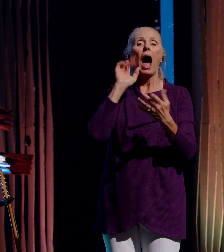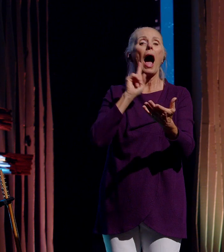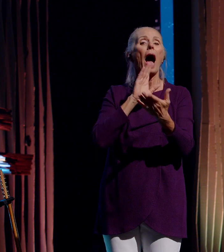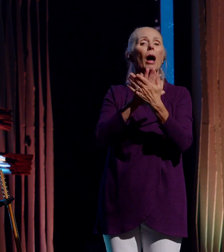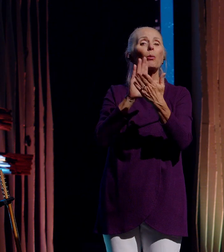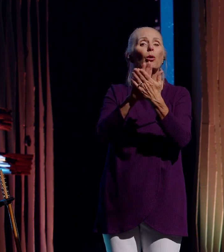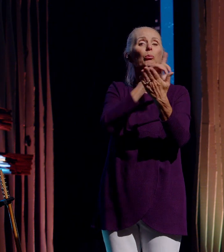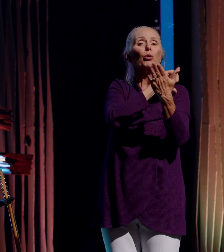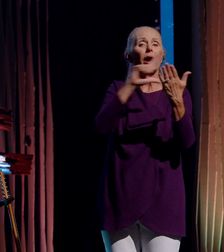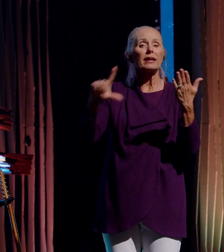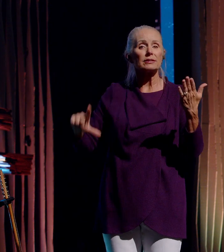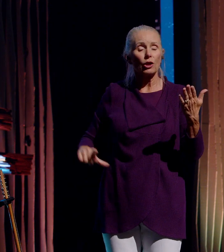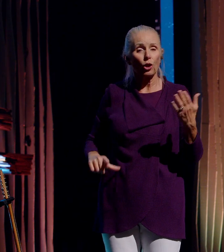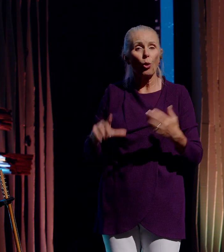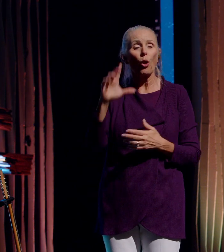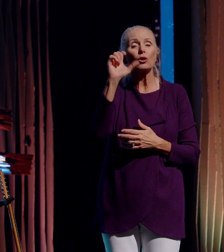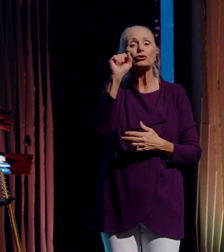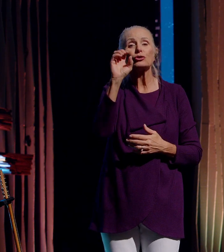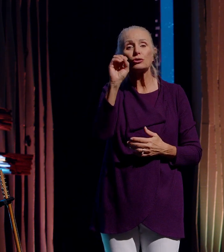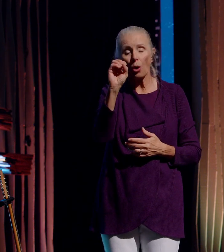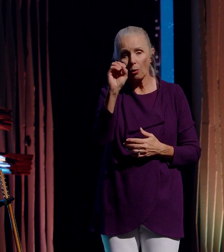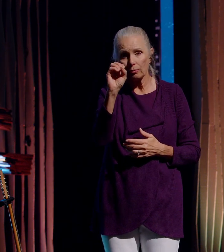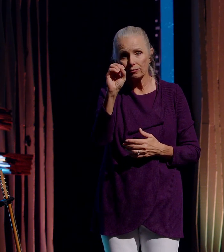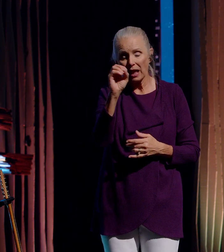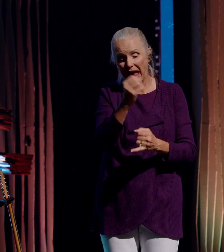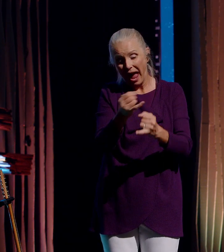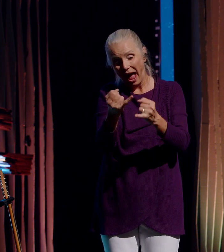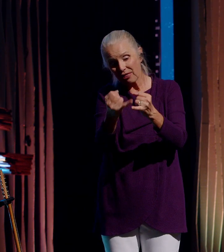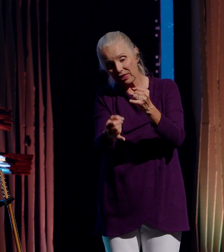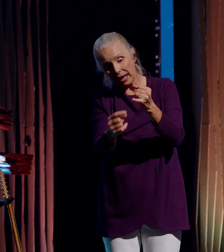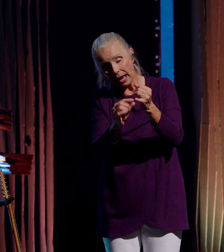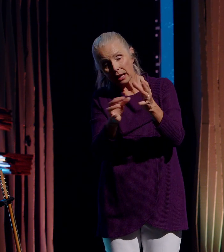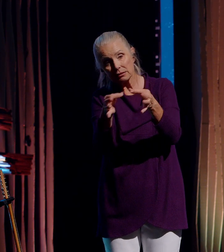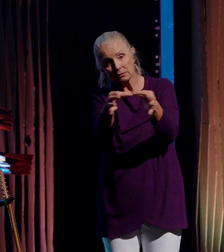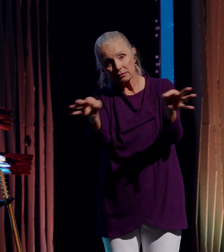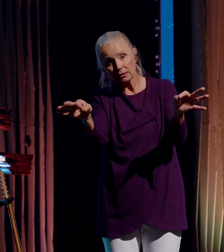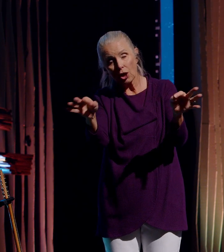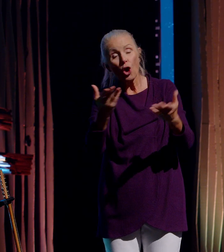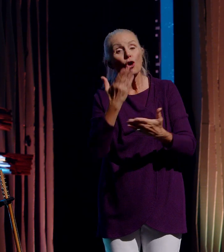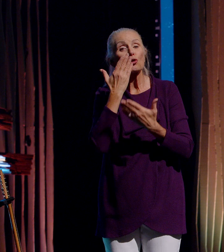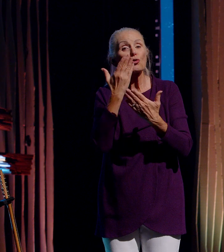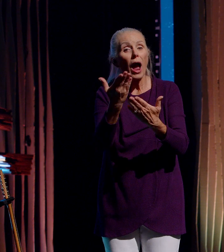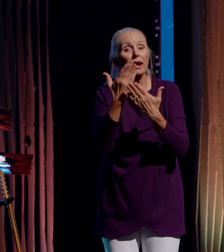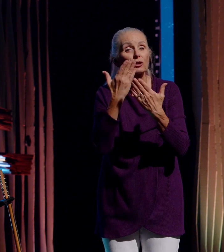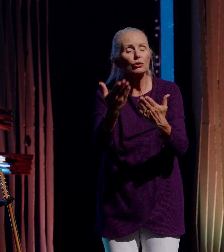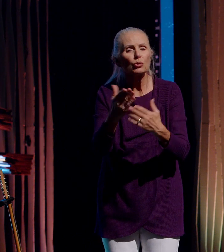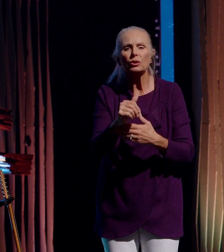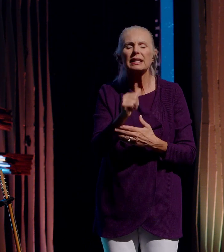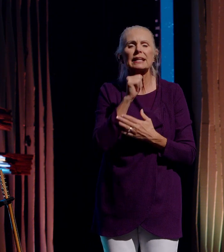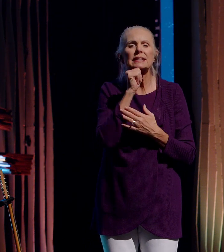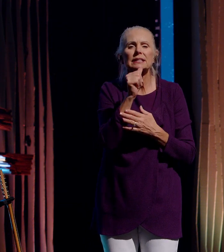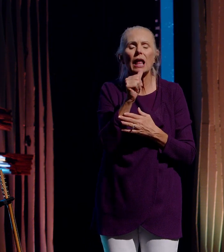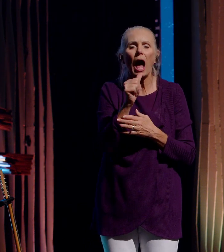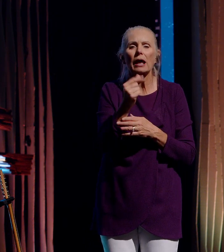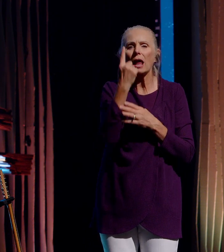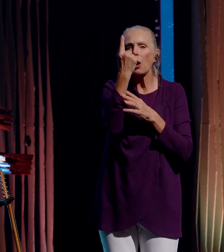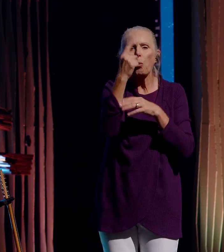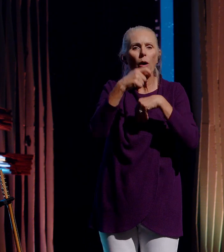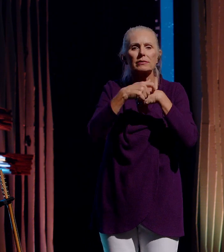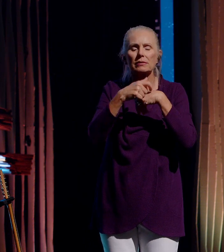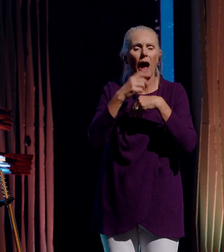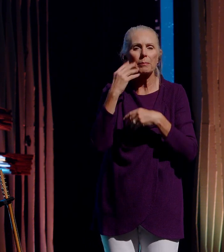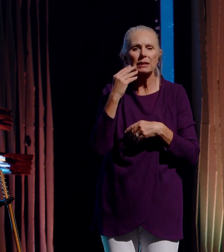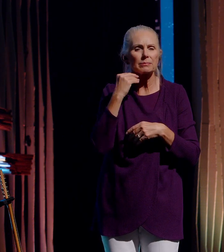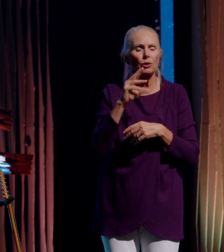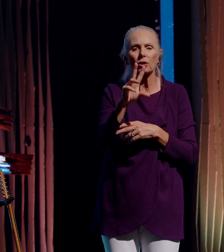at the end of this psalm, church, this song of gratitude, is that gratitude is not an individual experience of the believer. But in fact, this